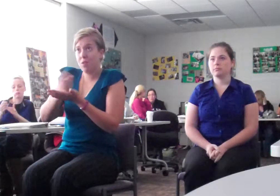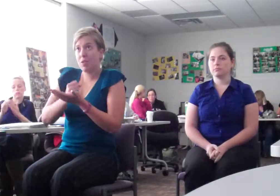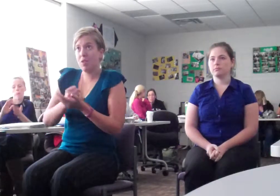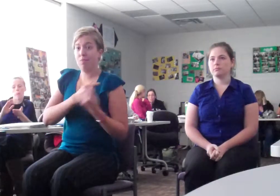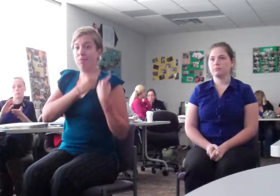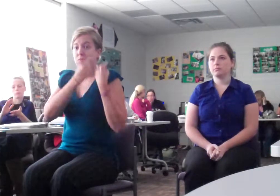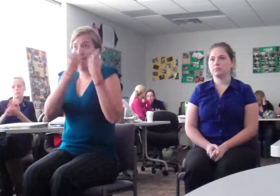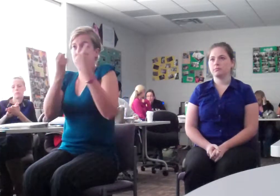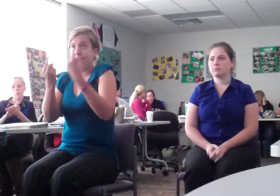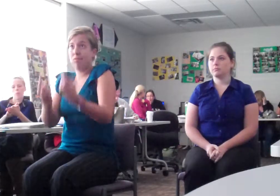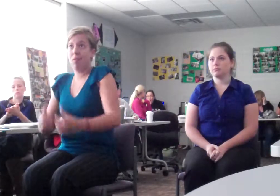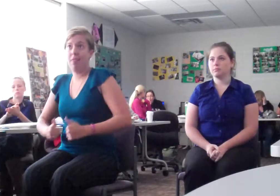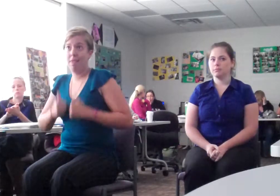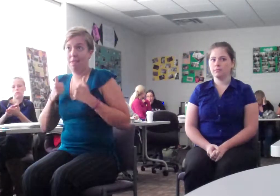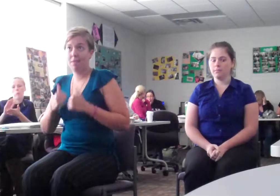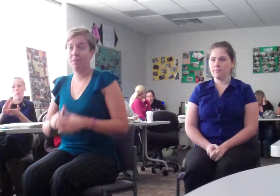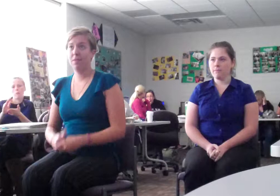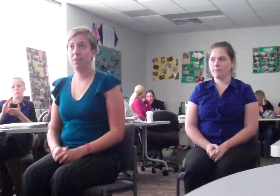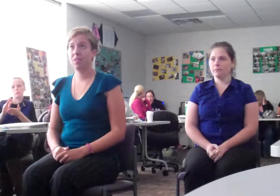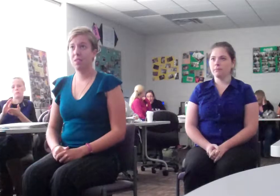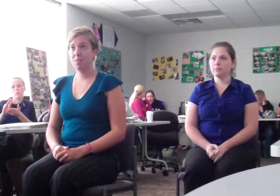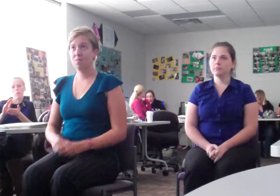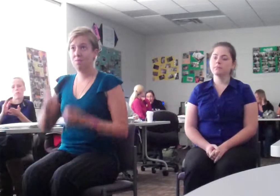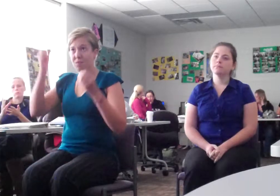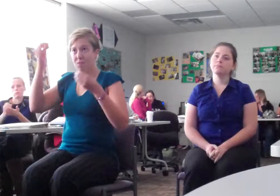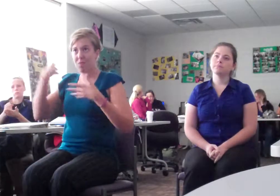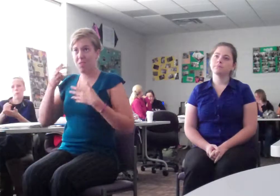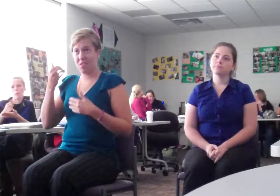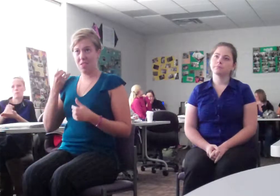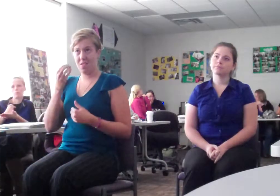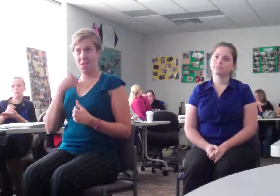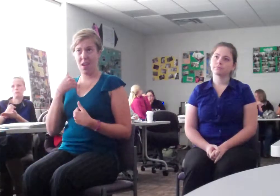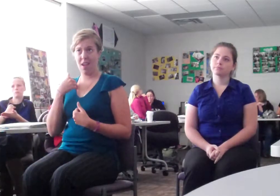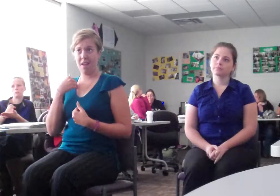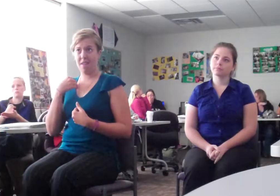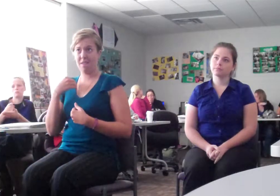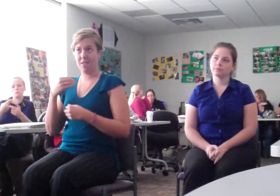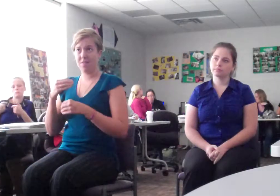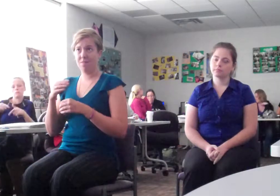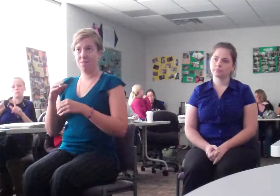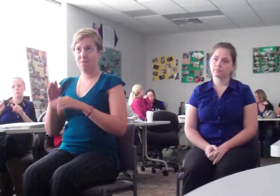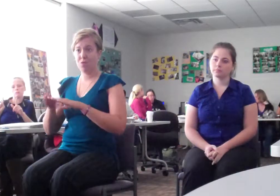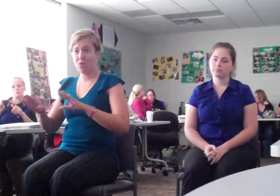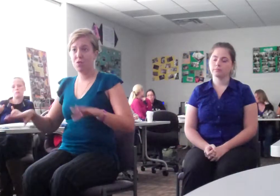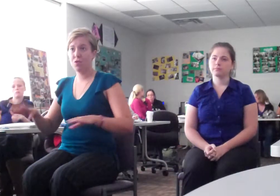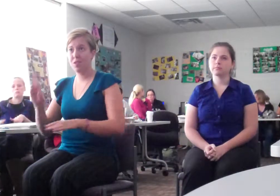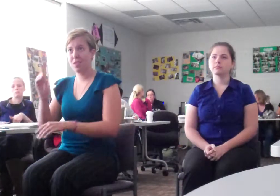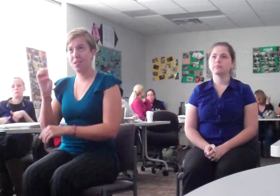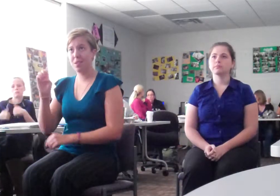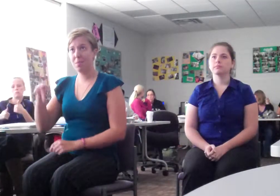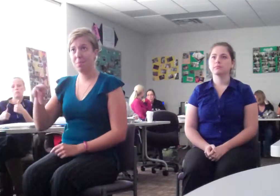So could you tell me if you have any dependents, Steve, at the moment?